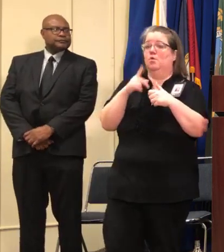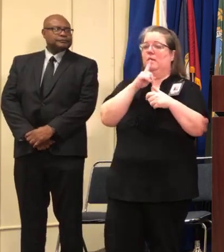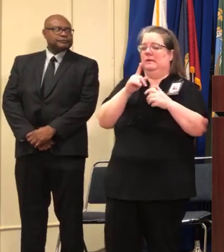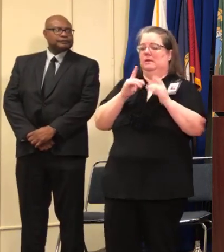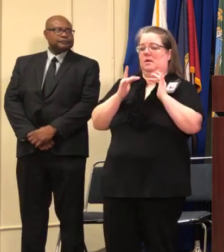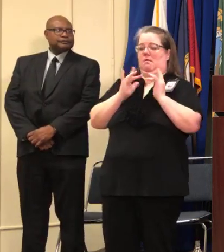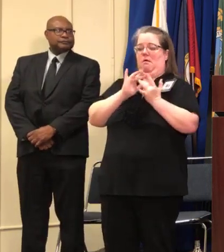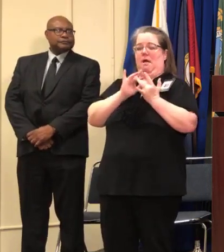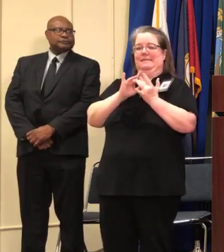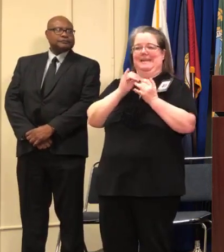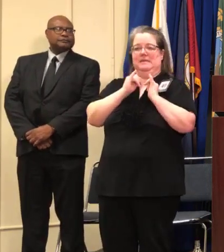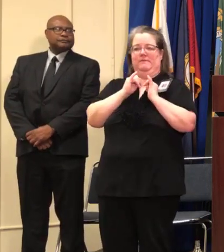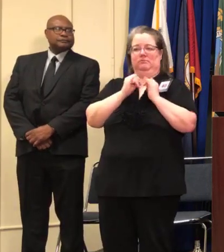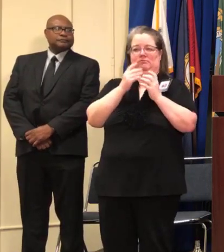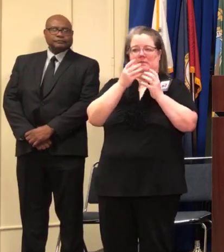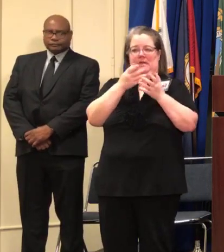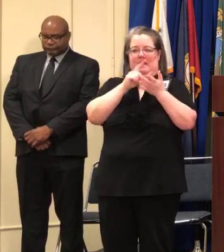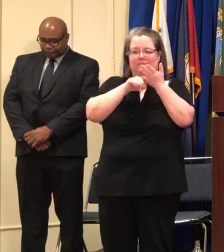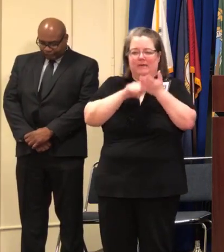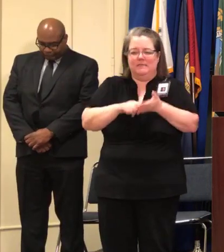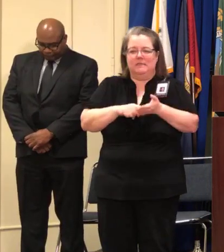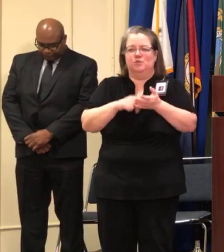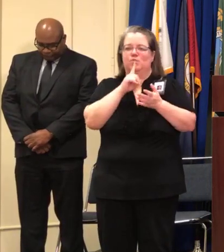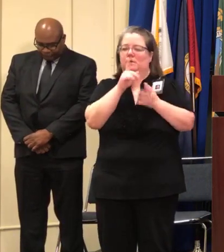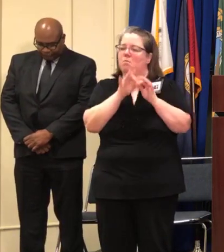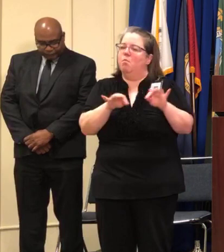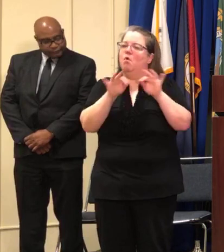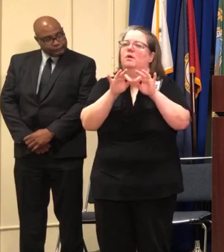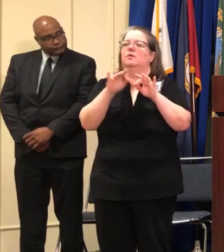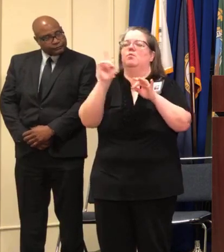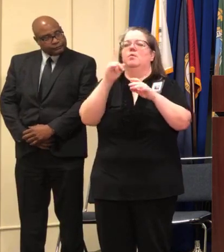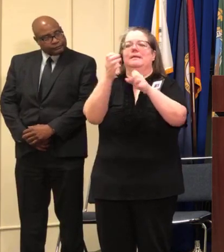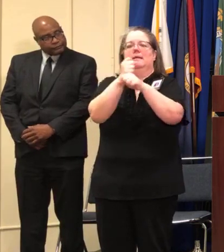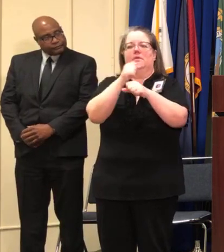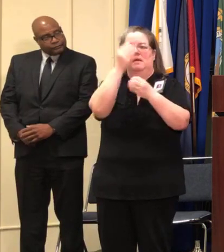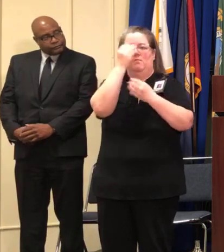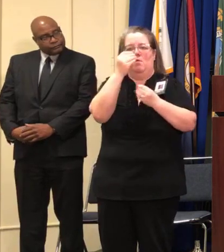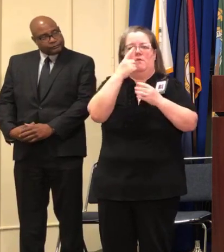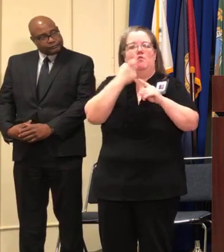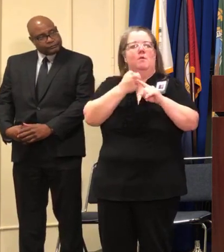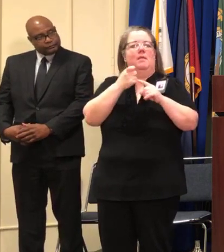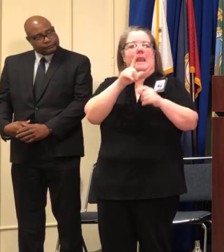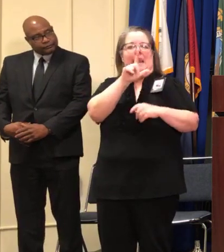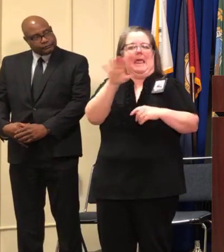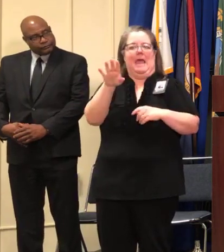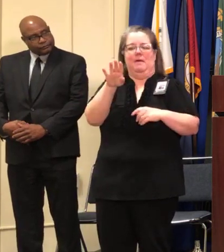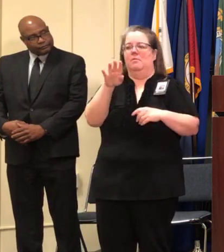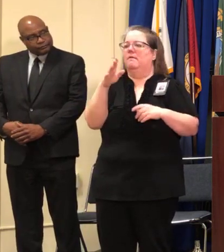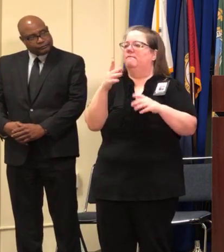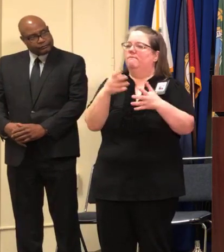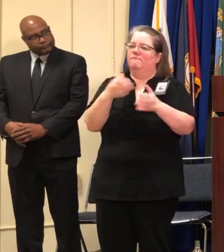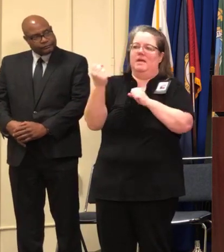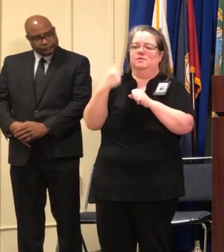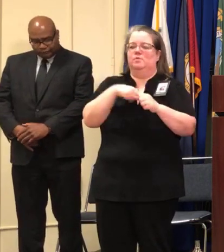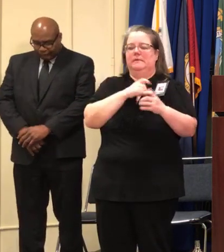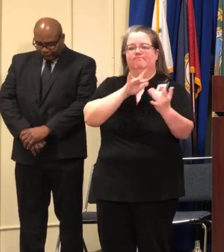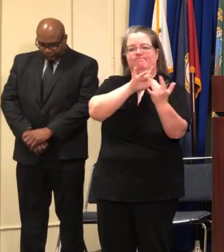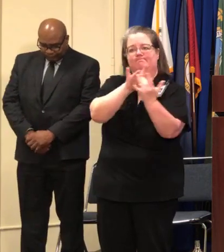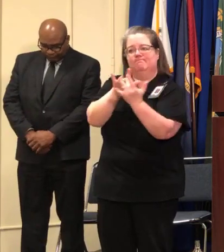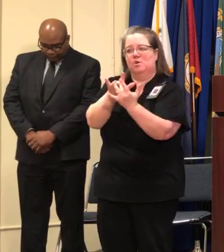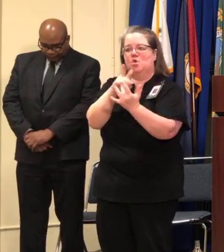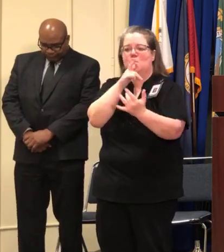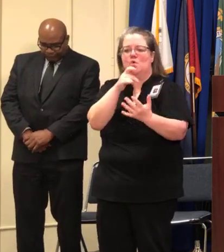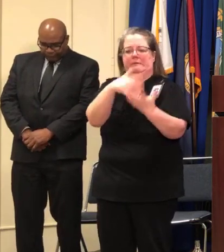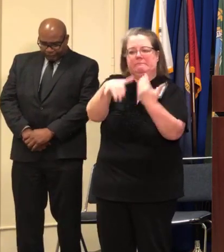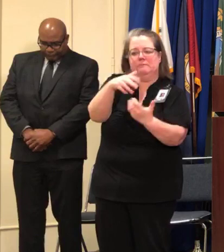contact investigation. So it's really important that we get the reports from the laboratories very quickly so that we can do contact